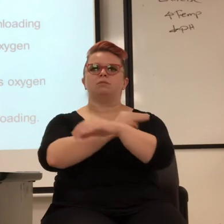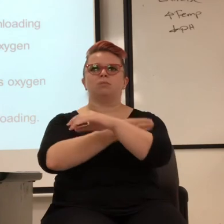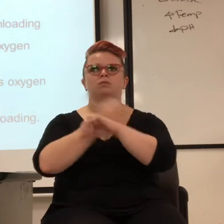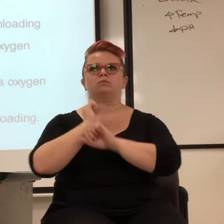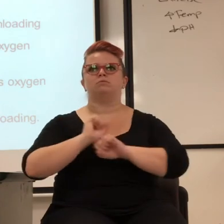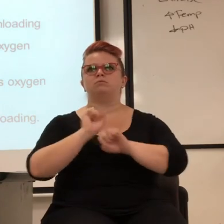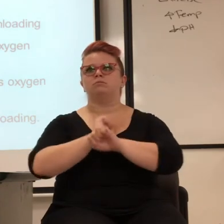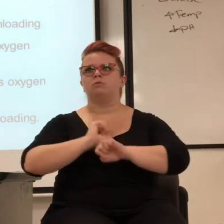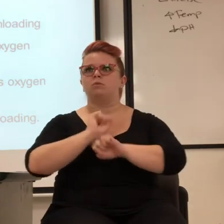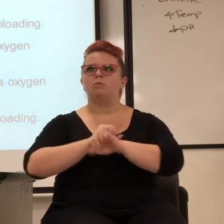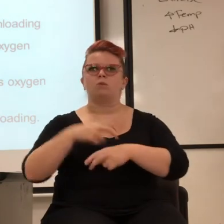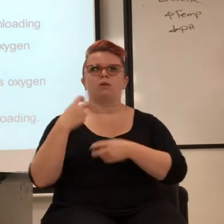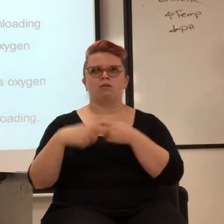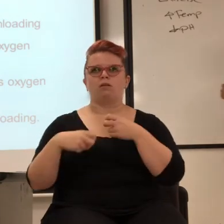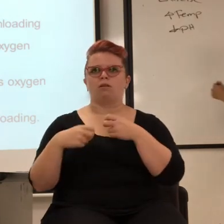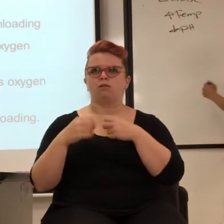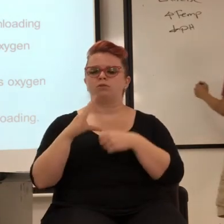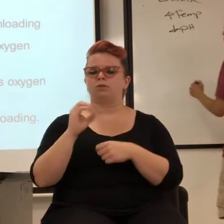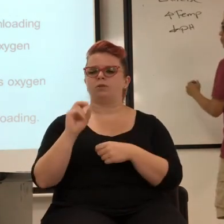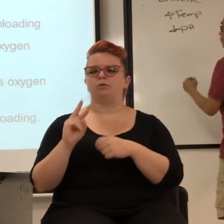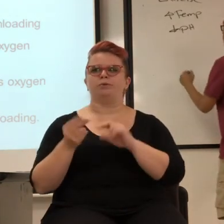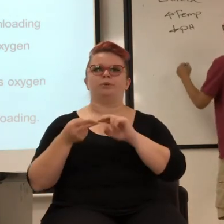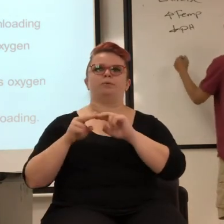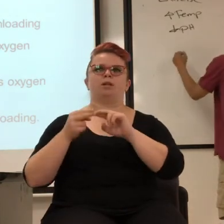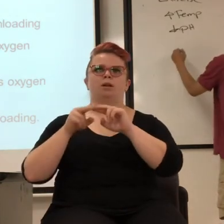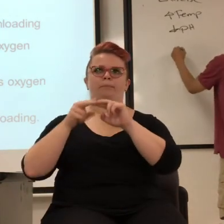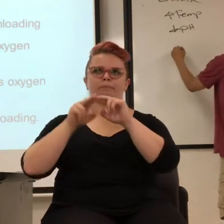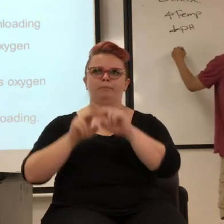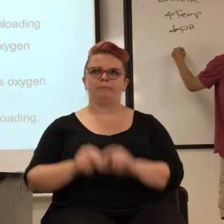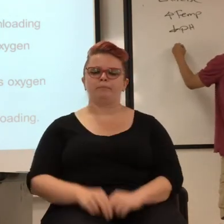so hard. Okay.